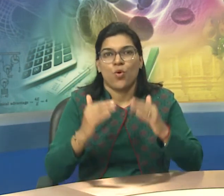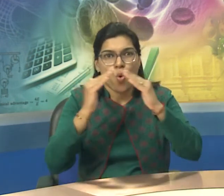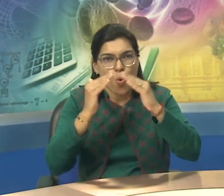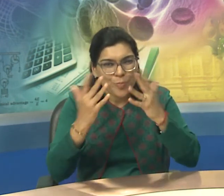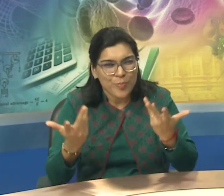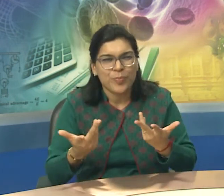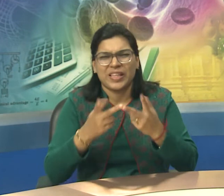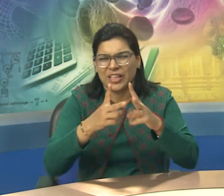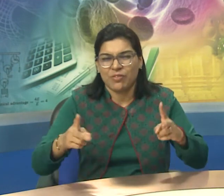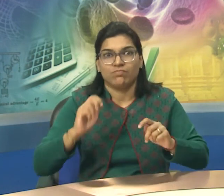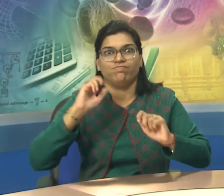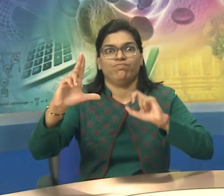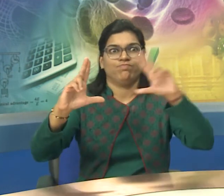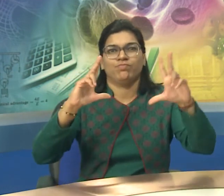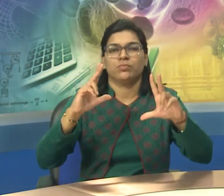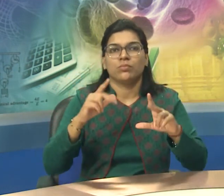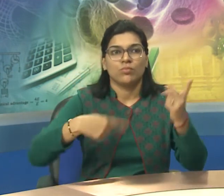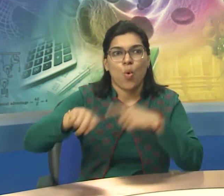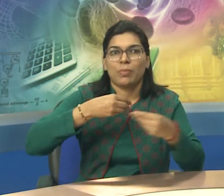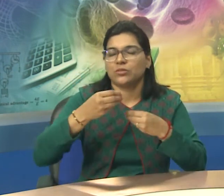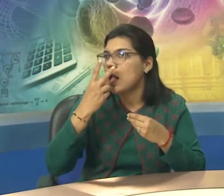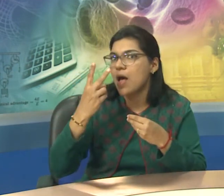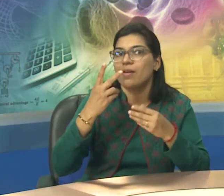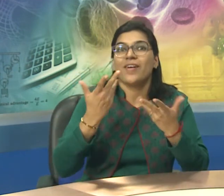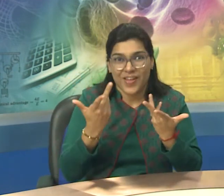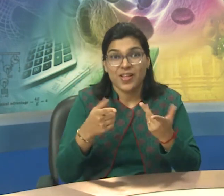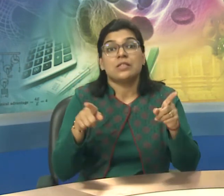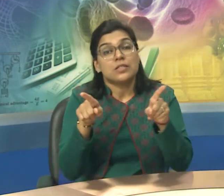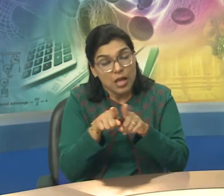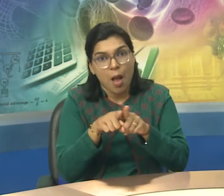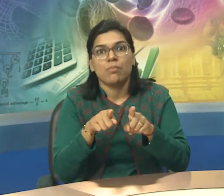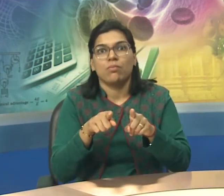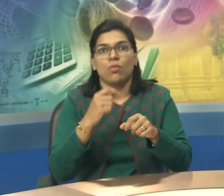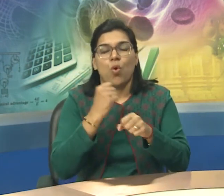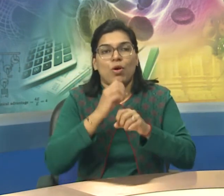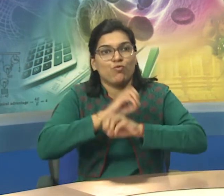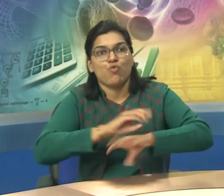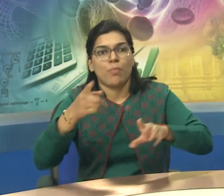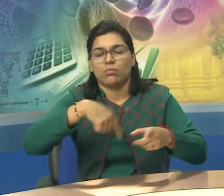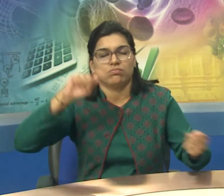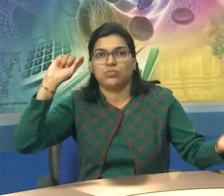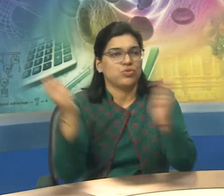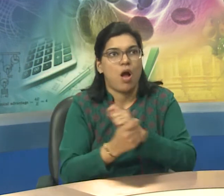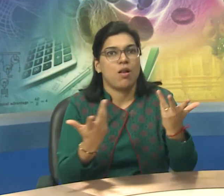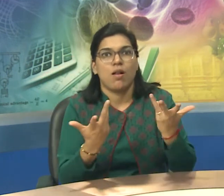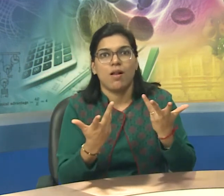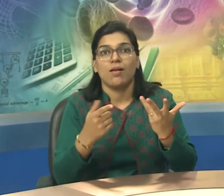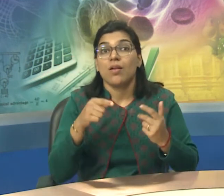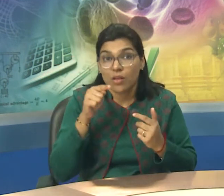For example, such as increase in the price of petrol, gold, etc. These all are the government rules